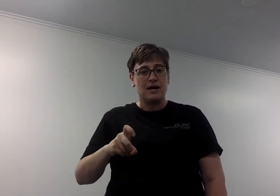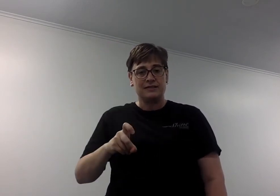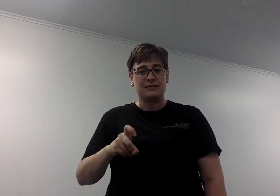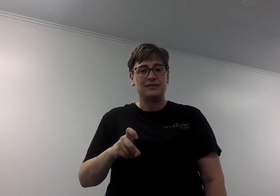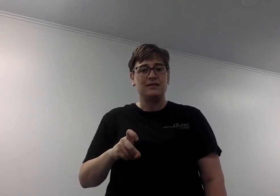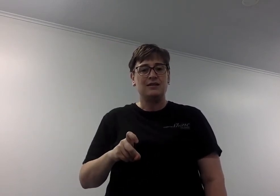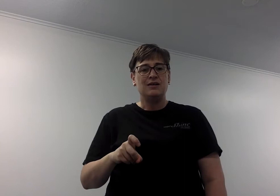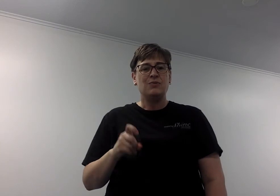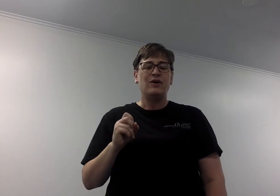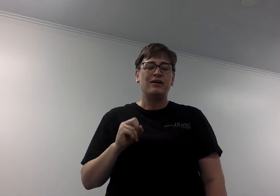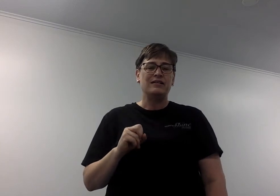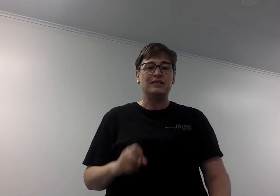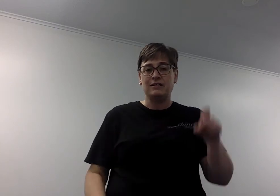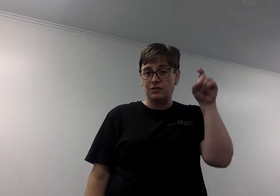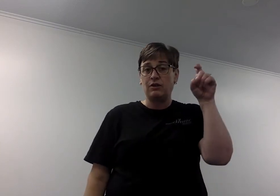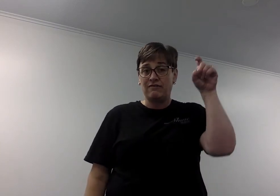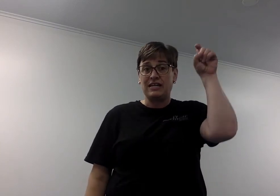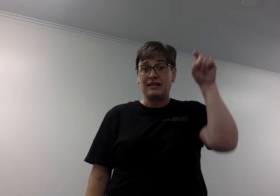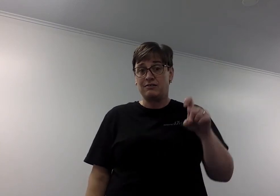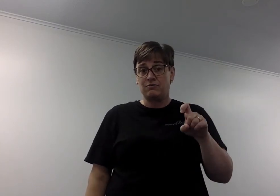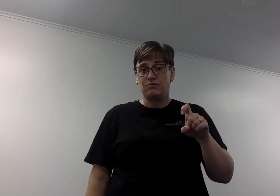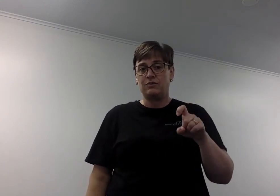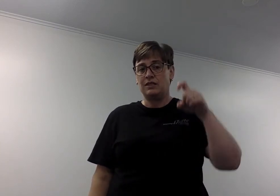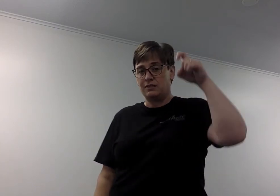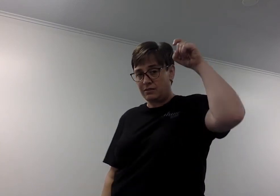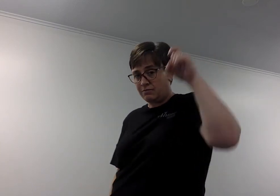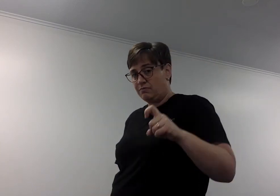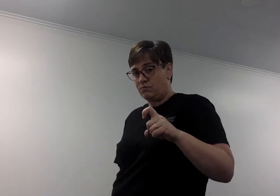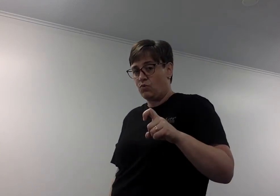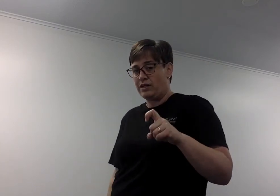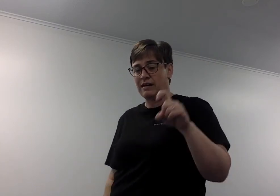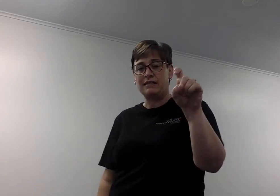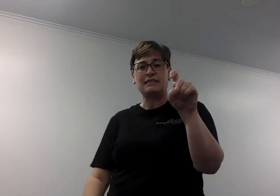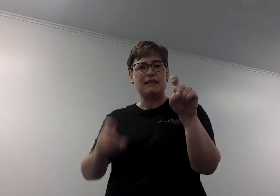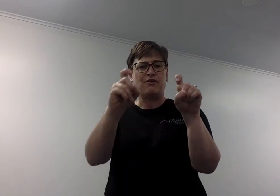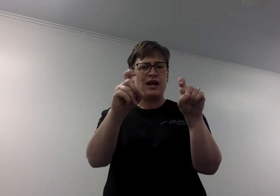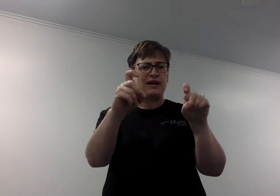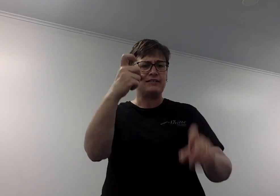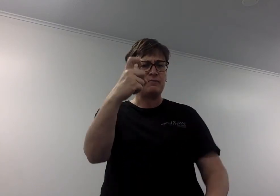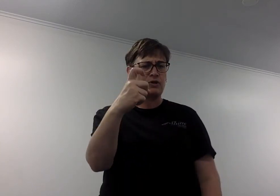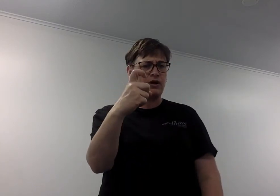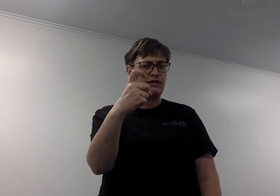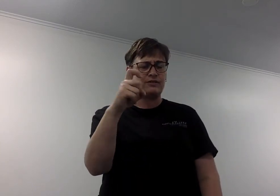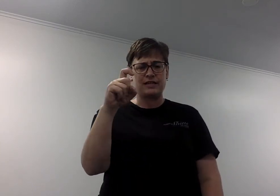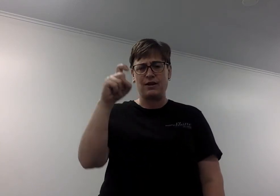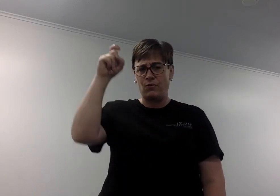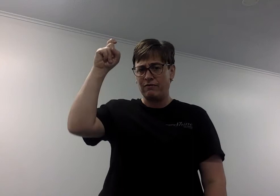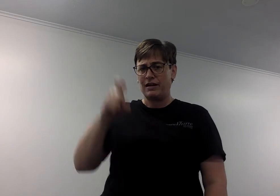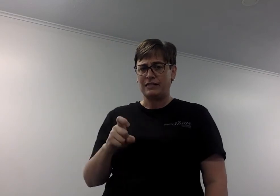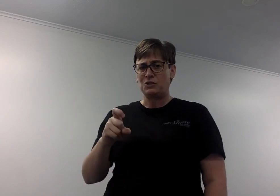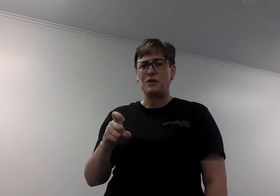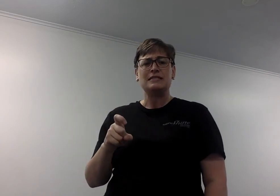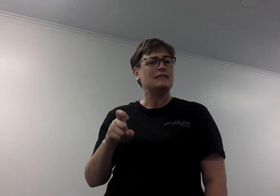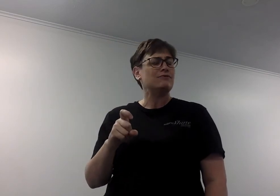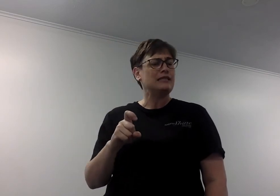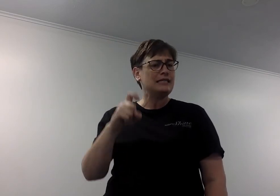must. And so left hand is one down. It's the letter X. I'm sorry, I just kind of went right into it and didn't really